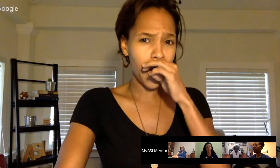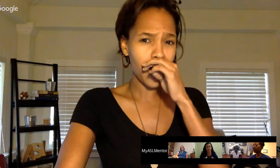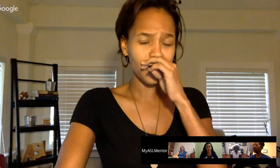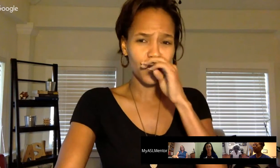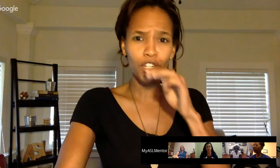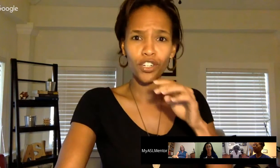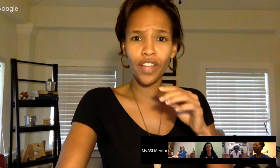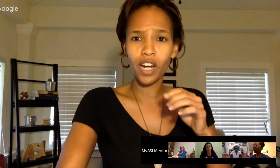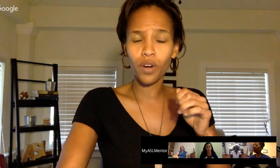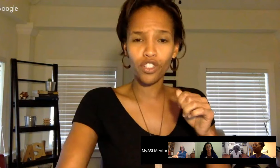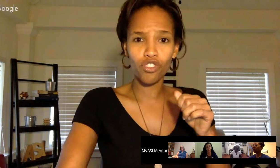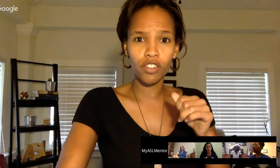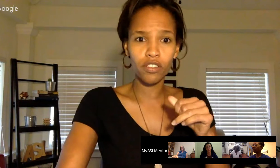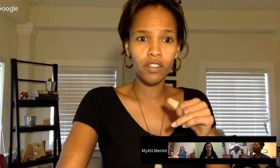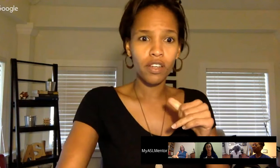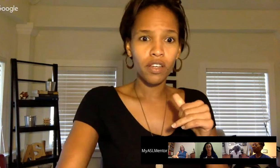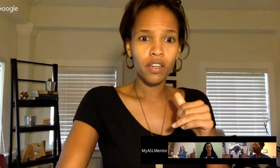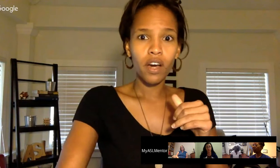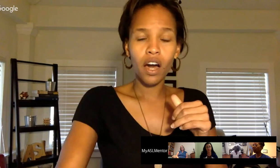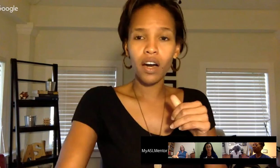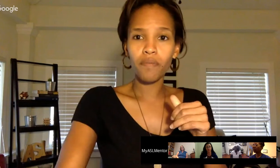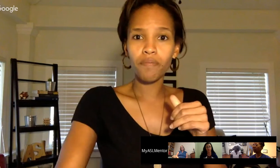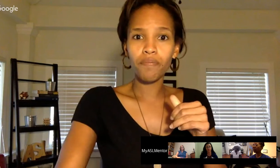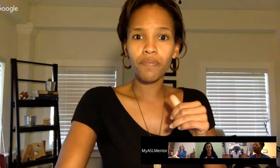I asked her that question,